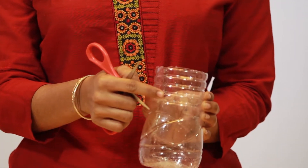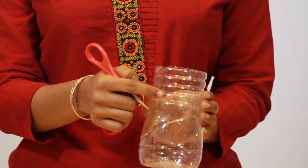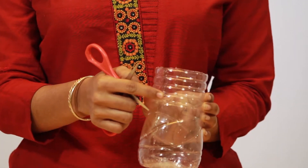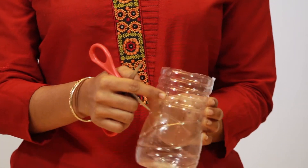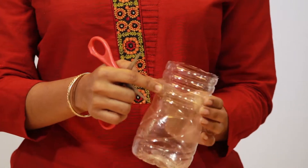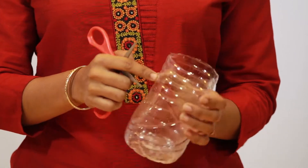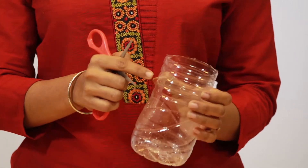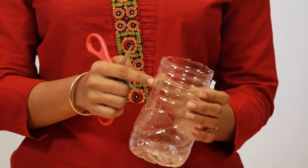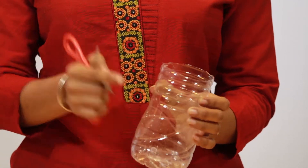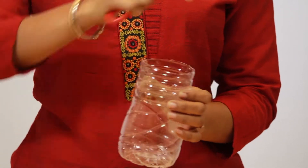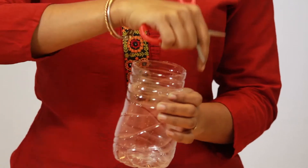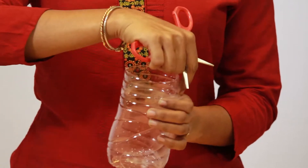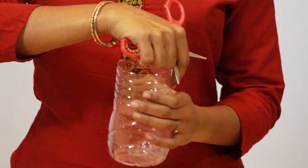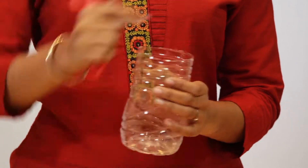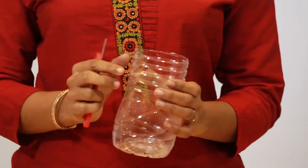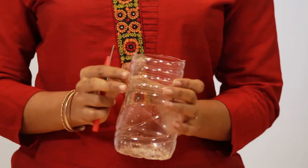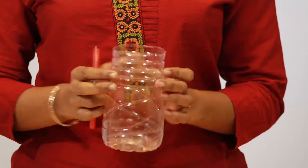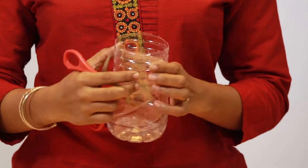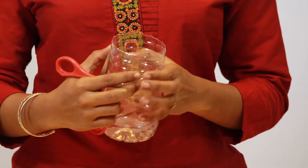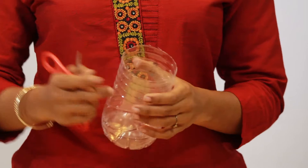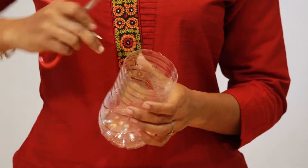at this side also and one at this side